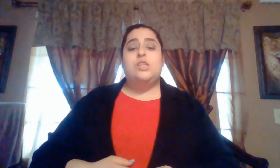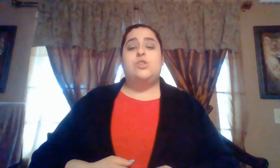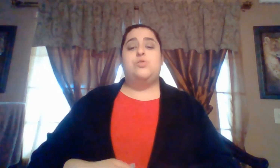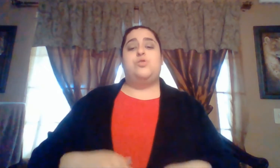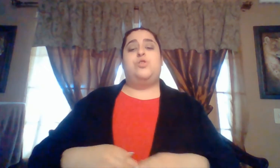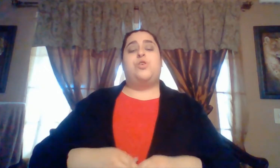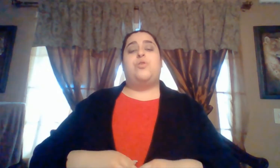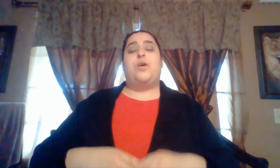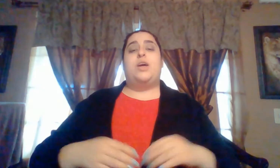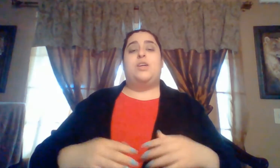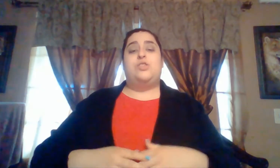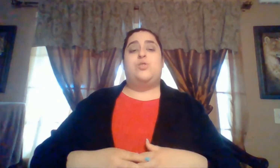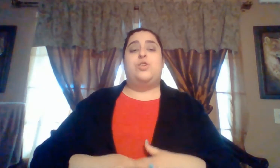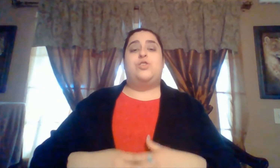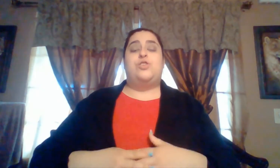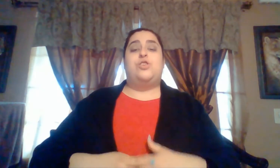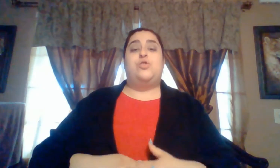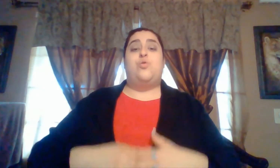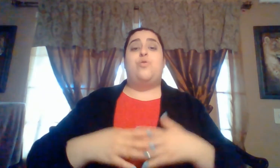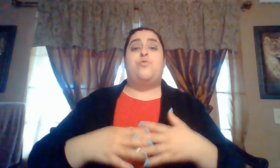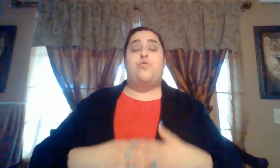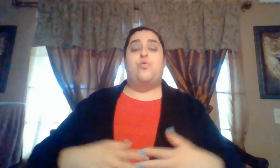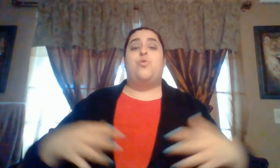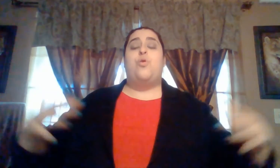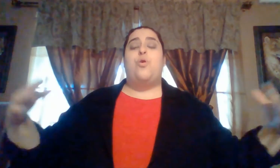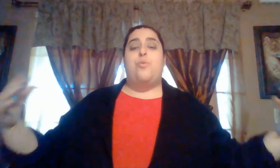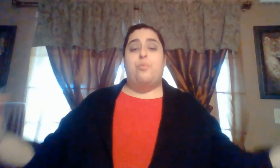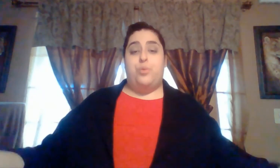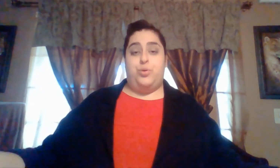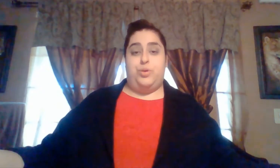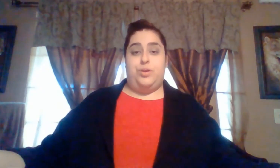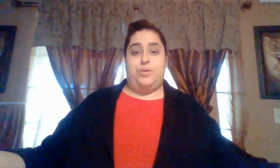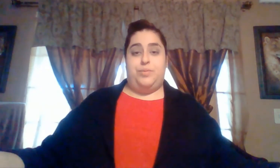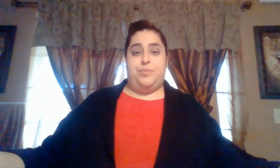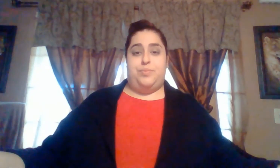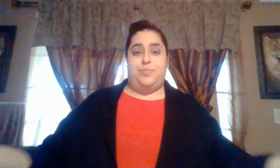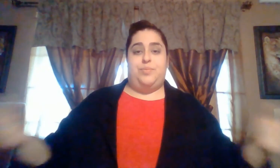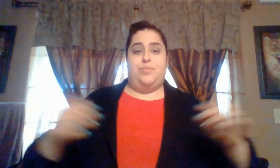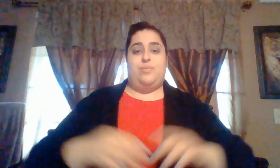continue to grow until it turns into a full moon.